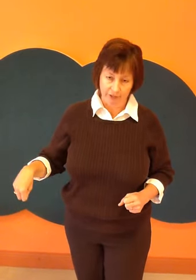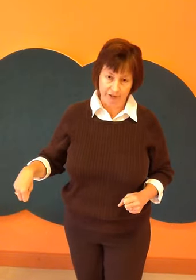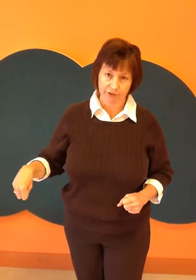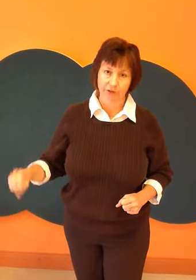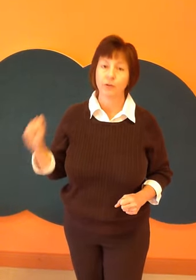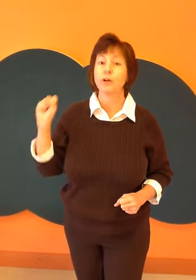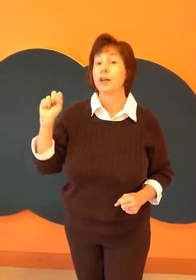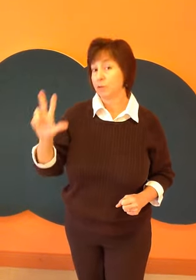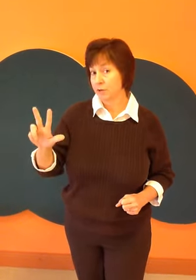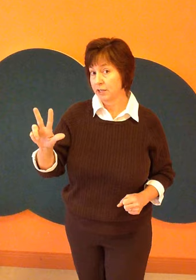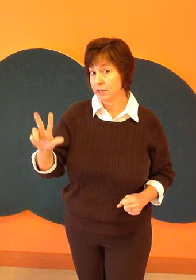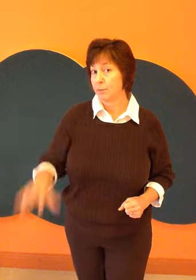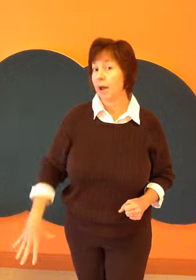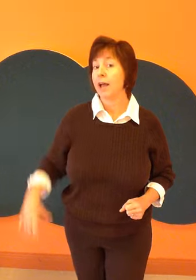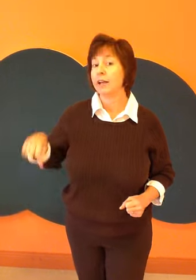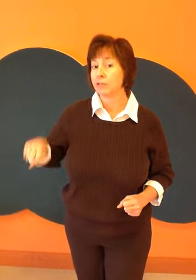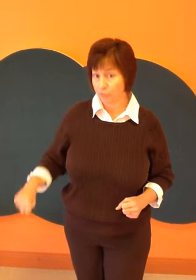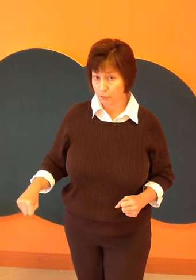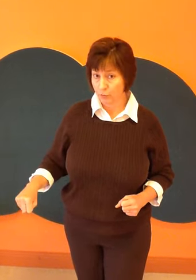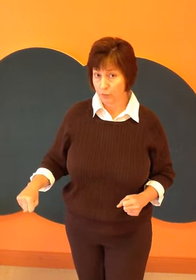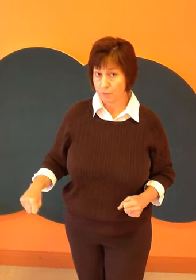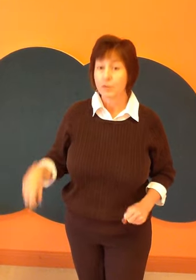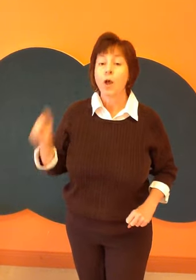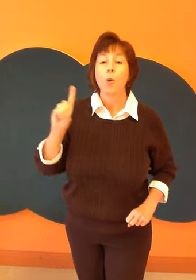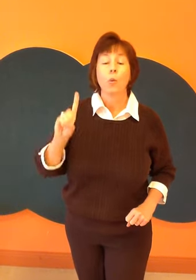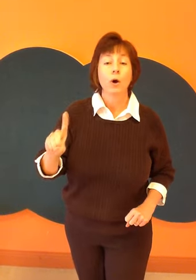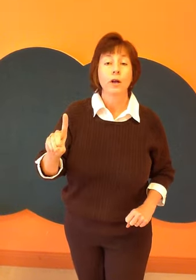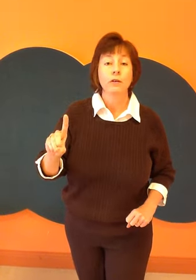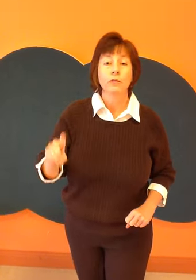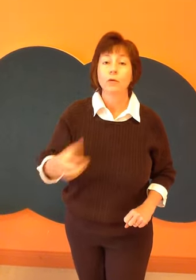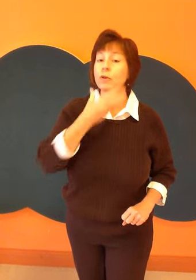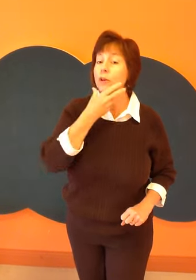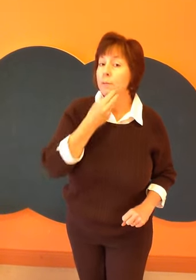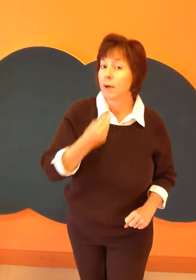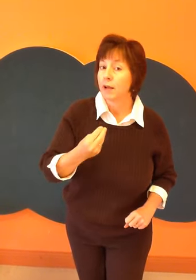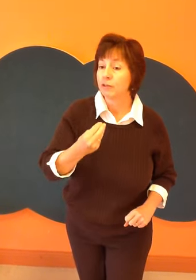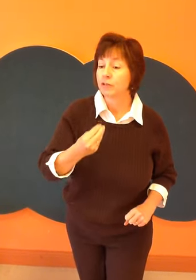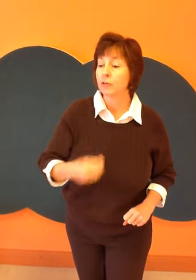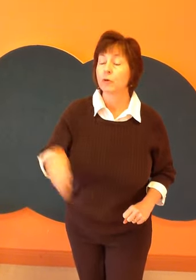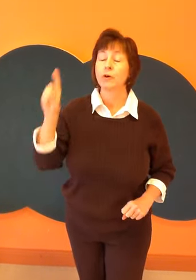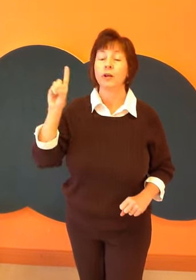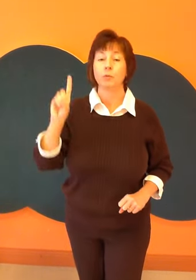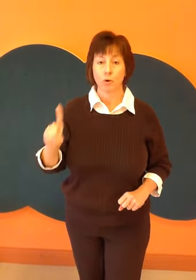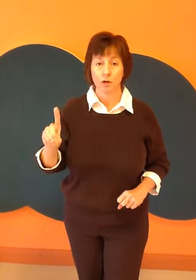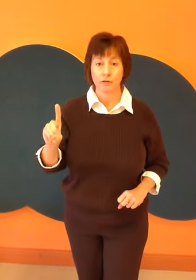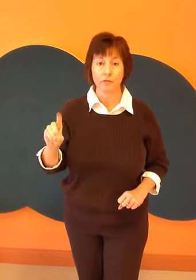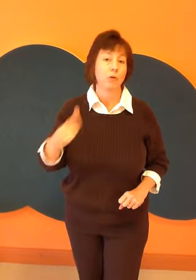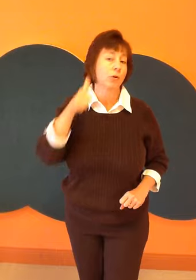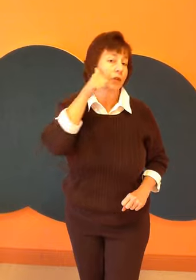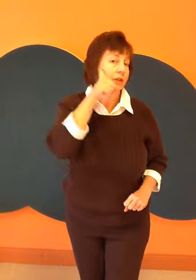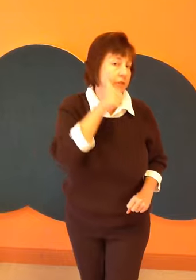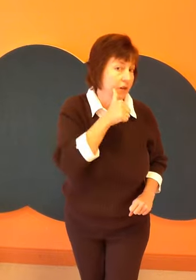Yes sir, 3 bags full. One for the master and one for the